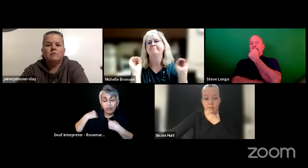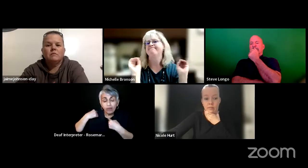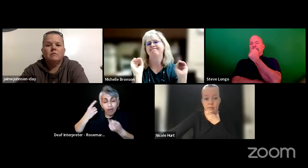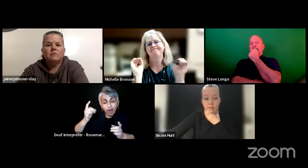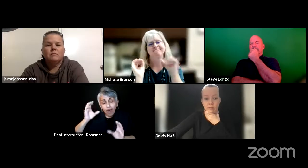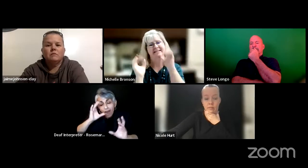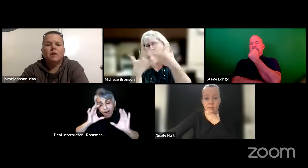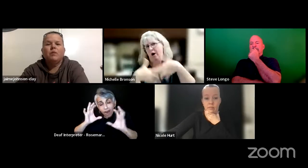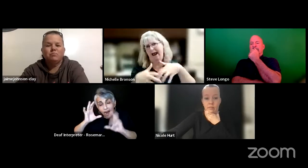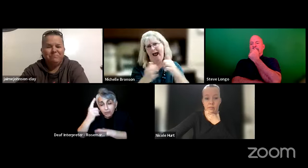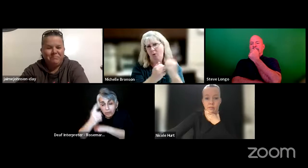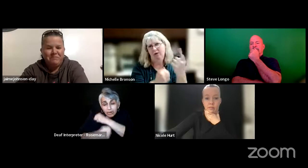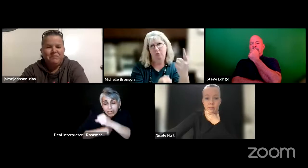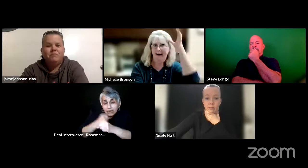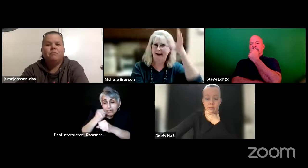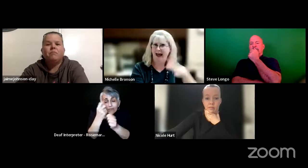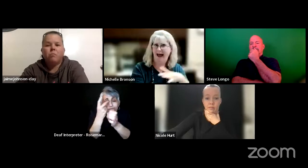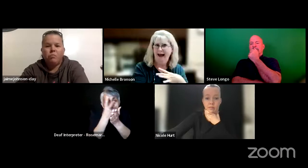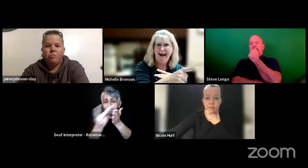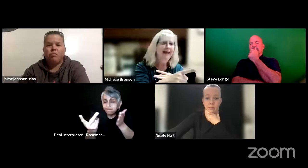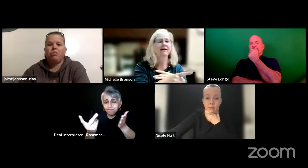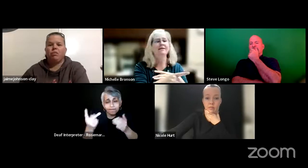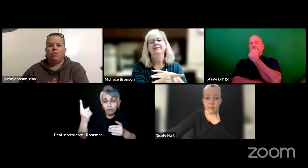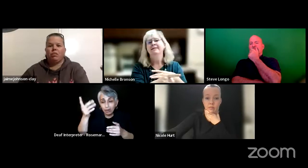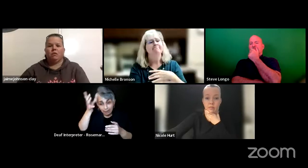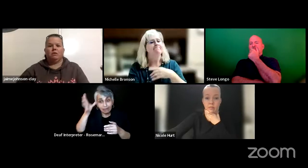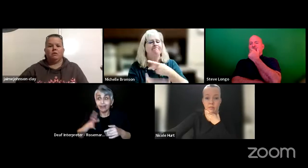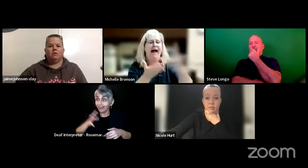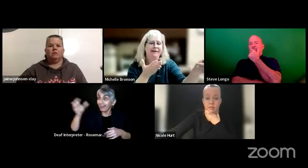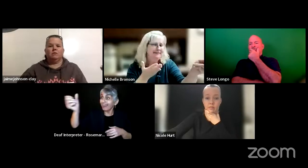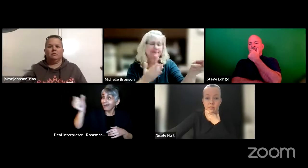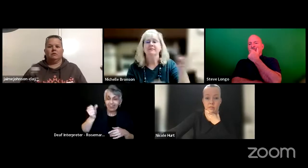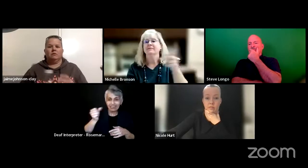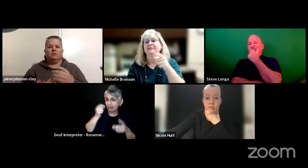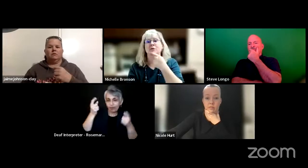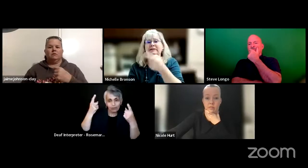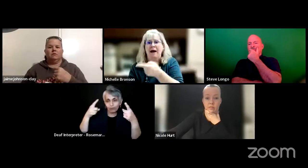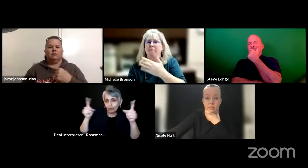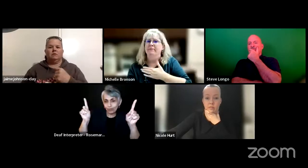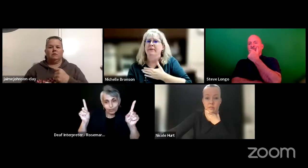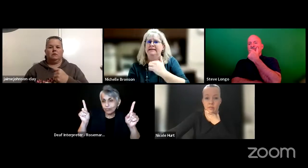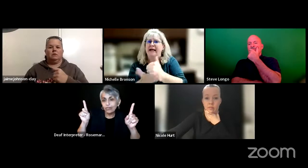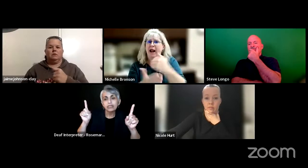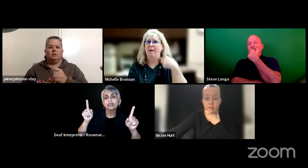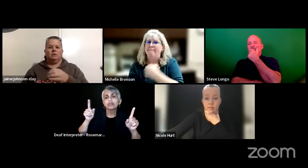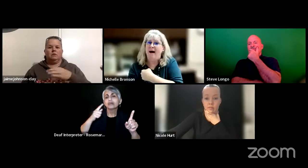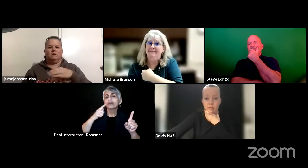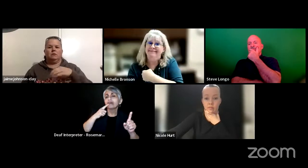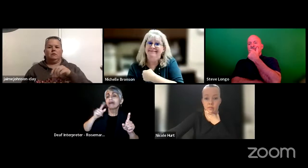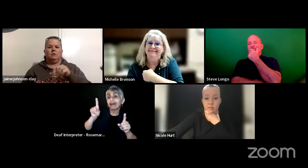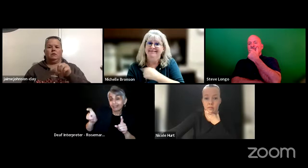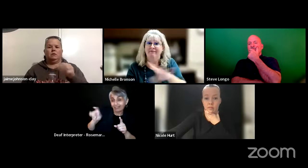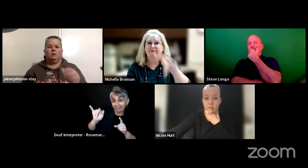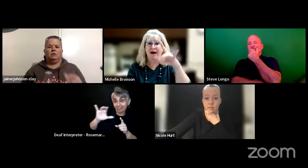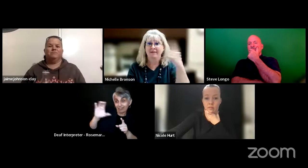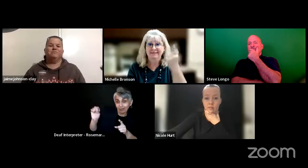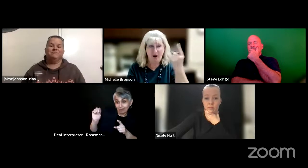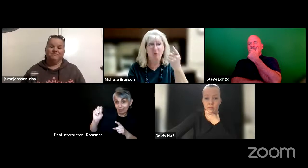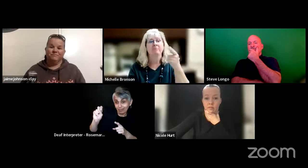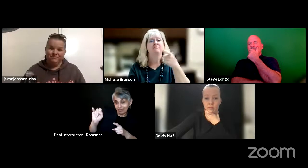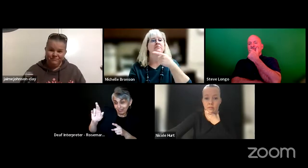advertised, we'd searched, we'd worked and worked and worked for over a year. And we tried the one individual, and that didn't